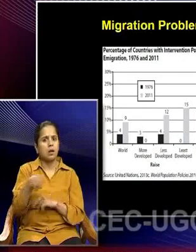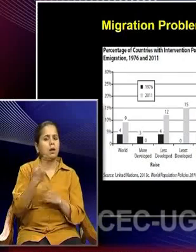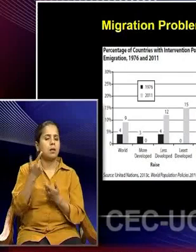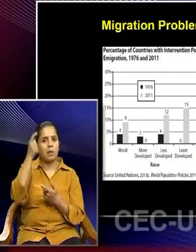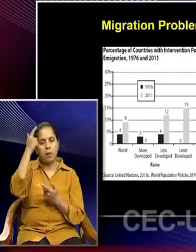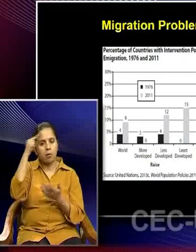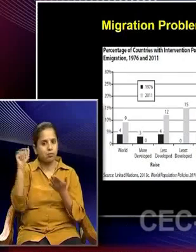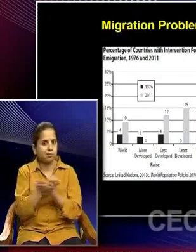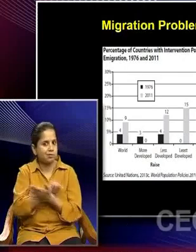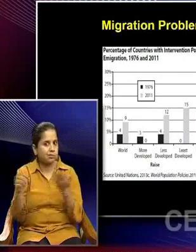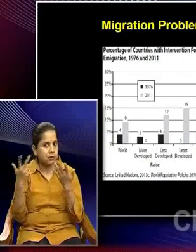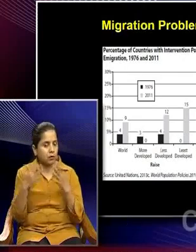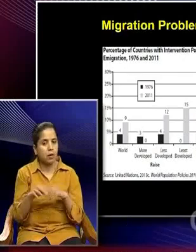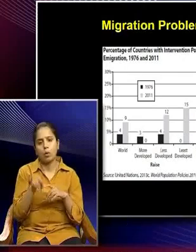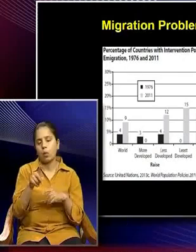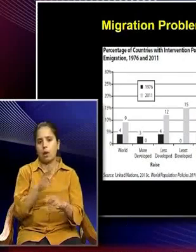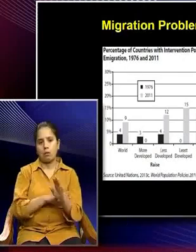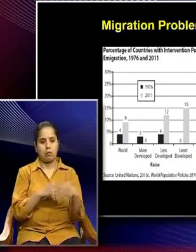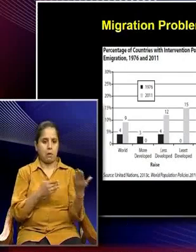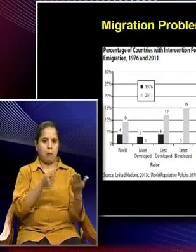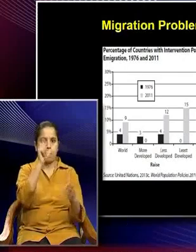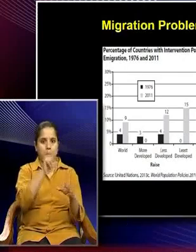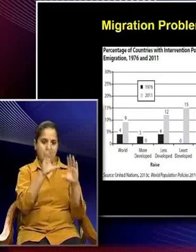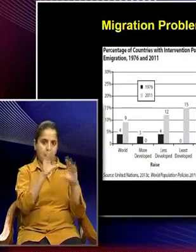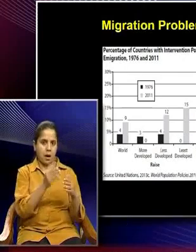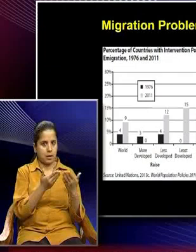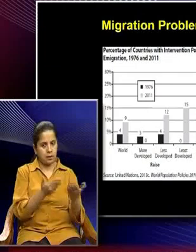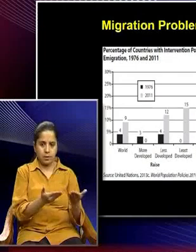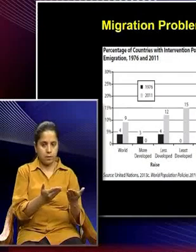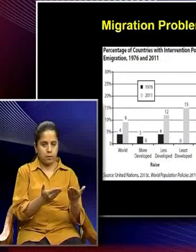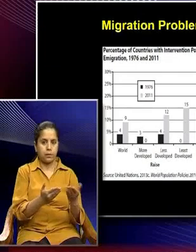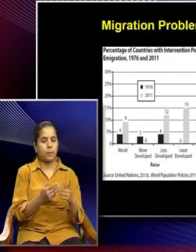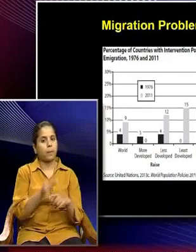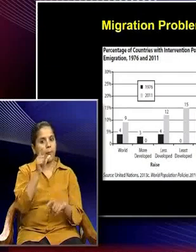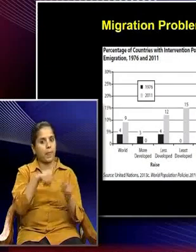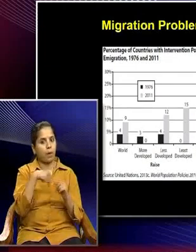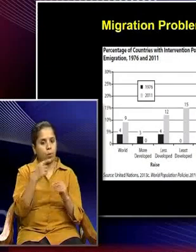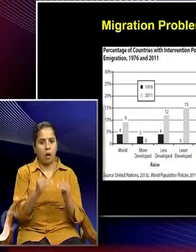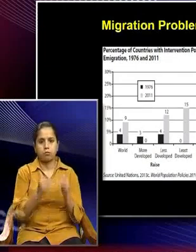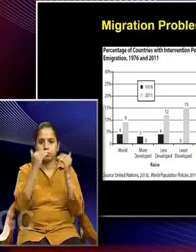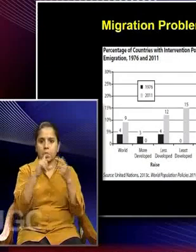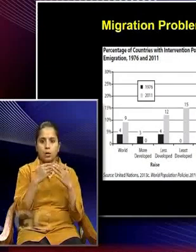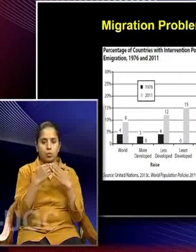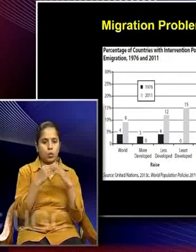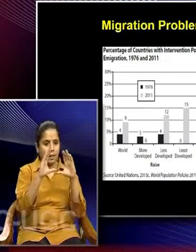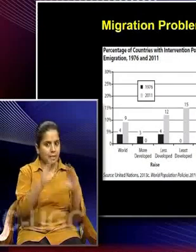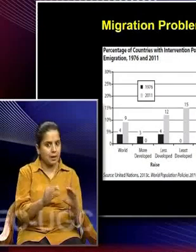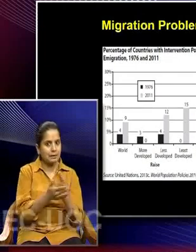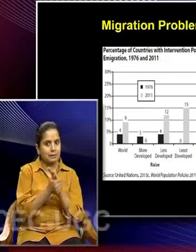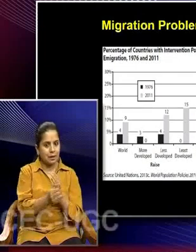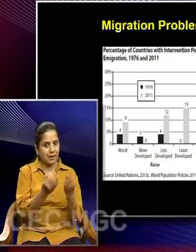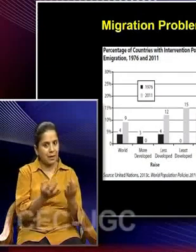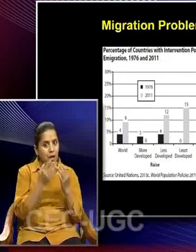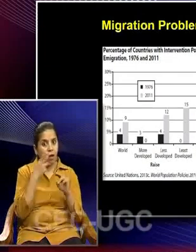So, at the one hand, you have less number of people who are, highly educated or skilled. At the same time,